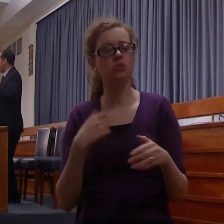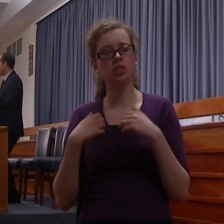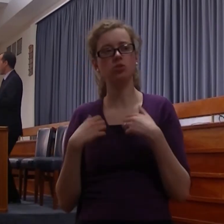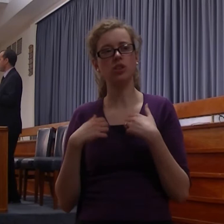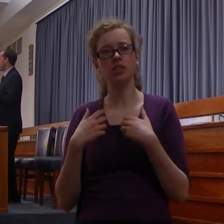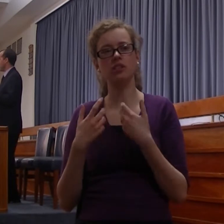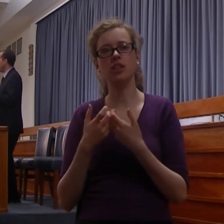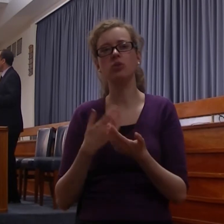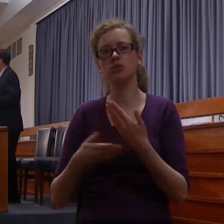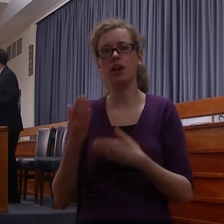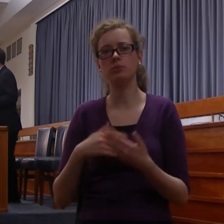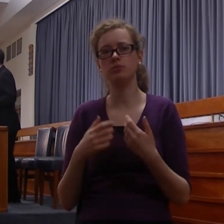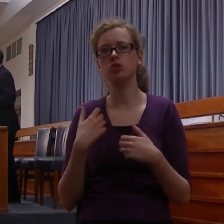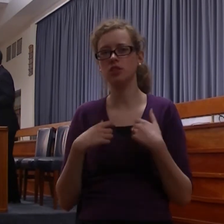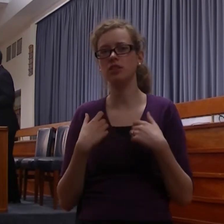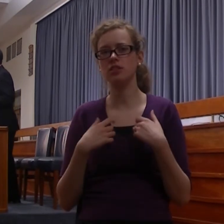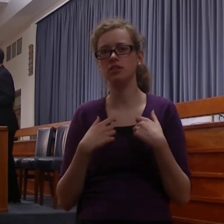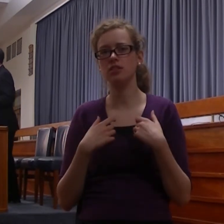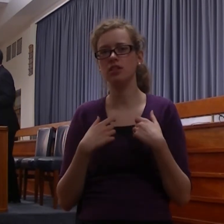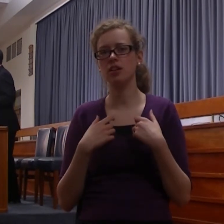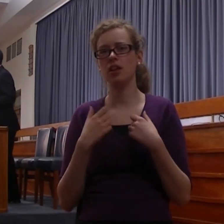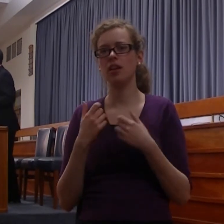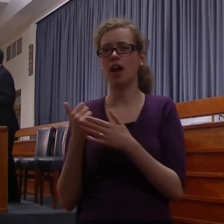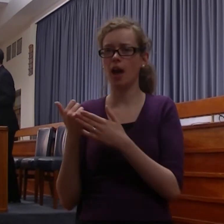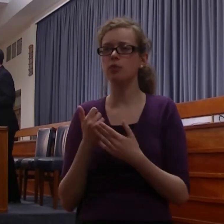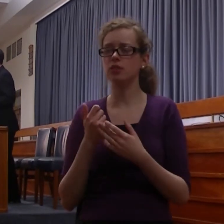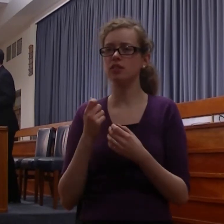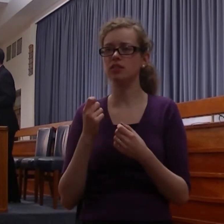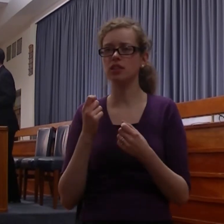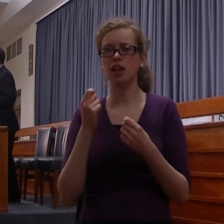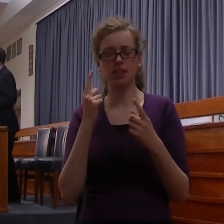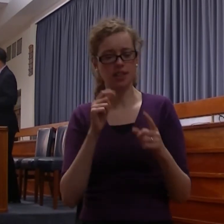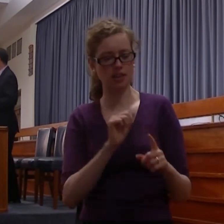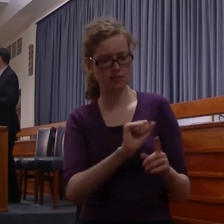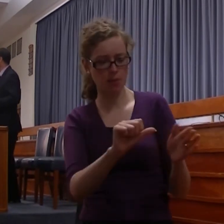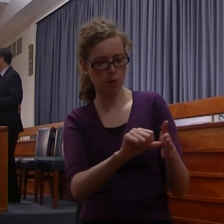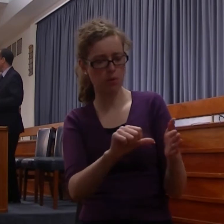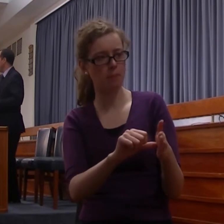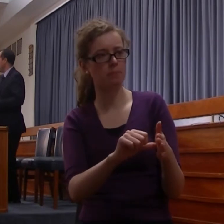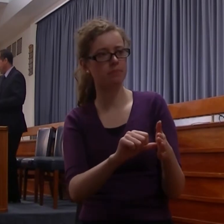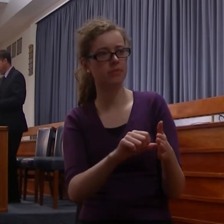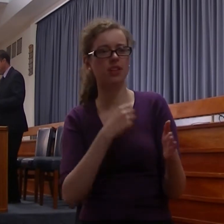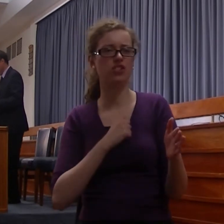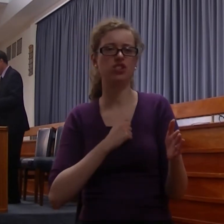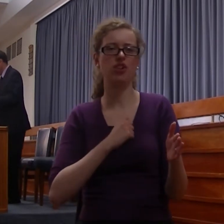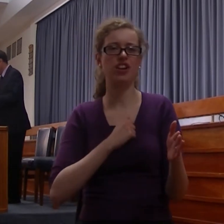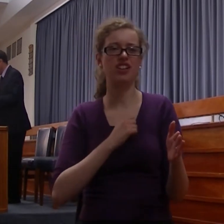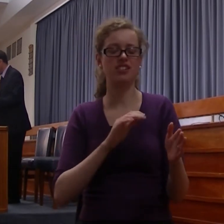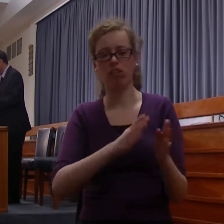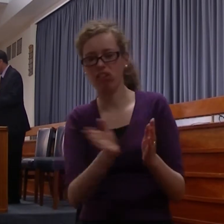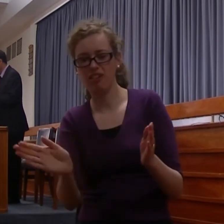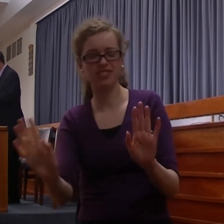is wrong with the church. Each time when he presents himself and describes himself, it gives us a